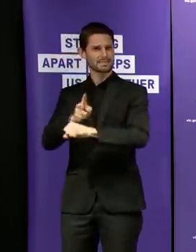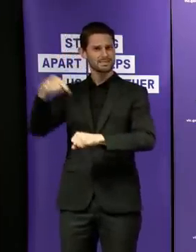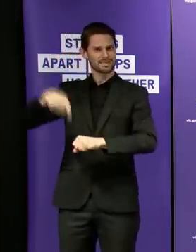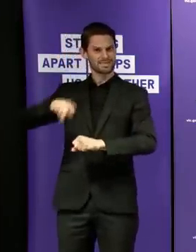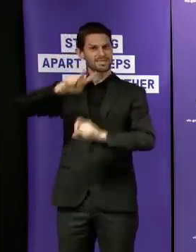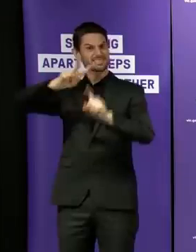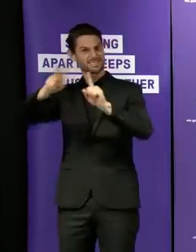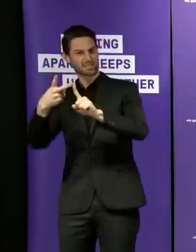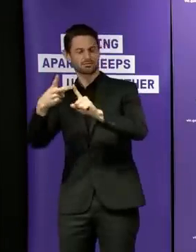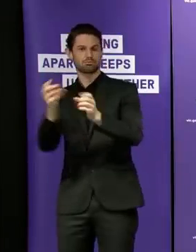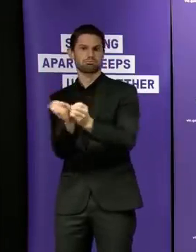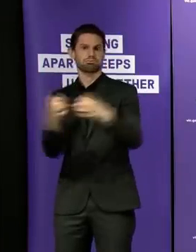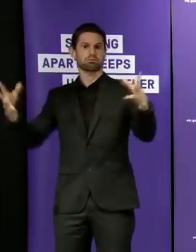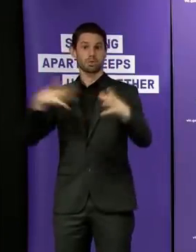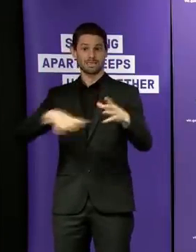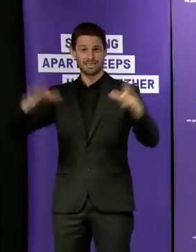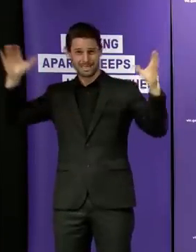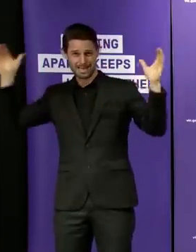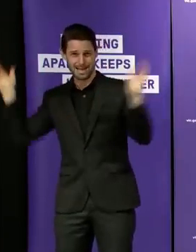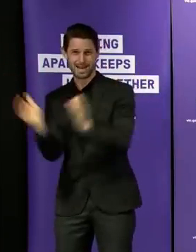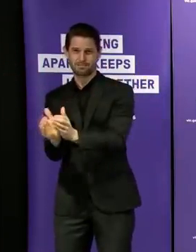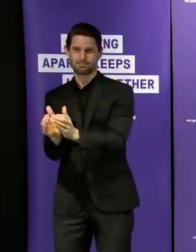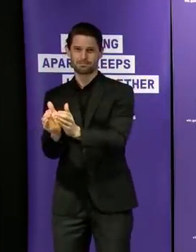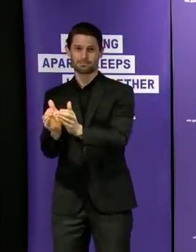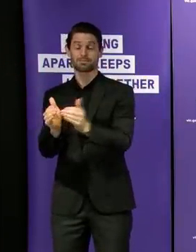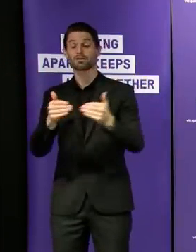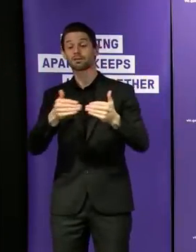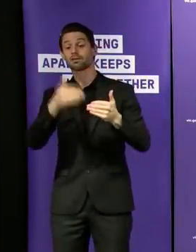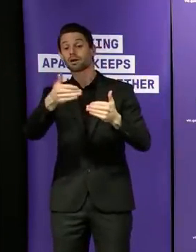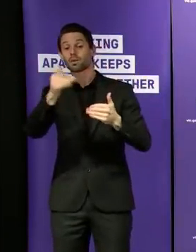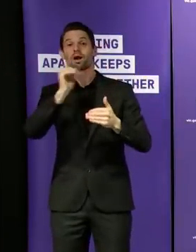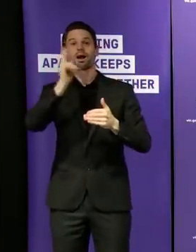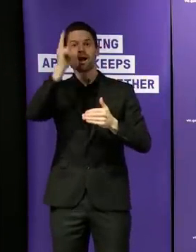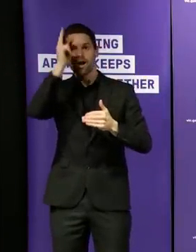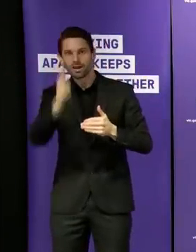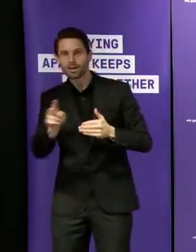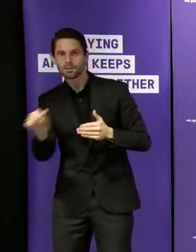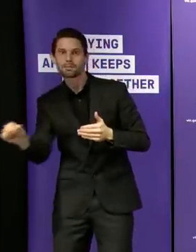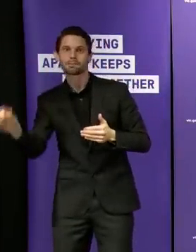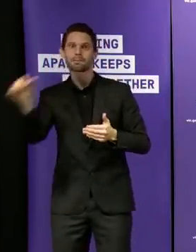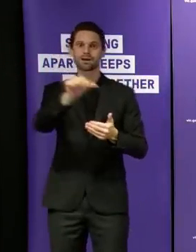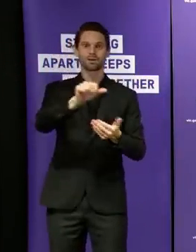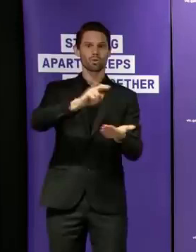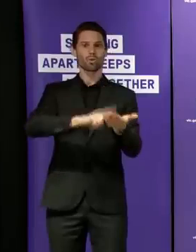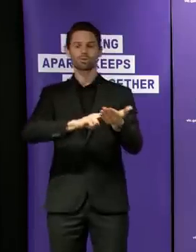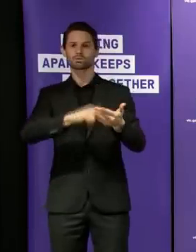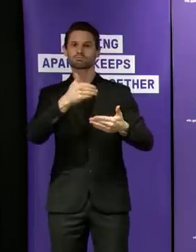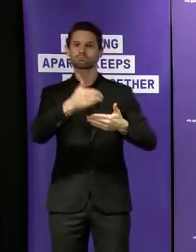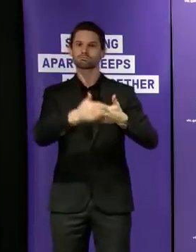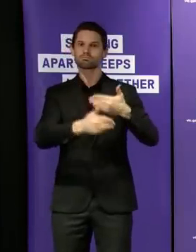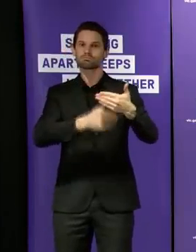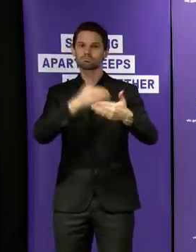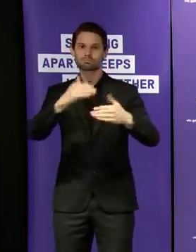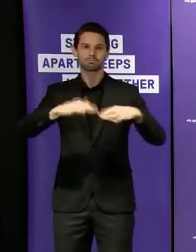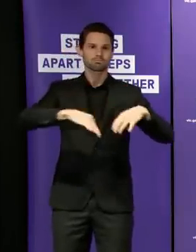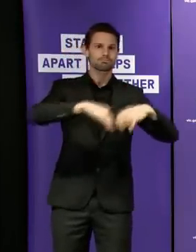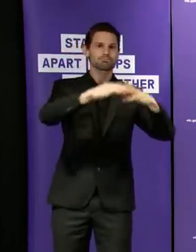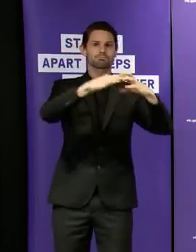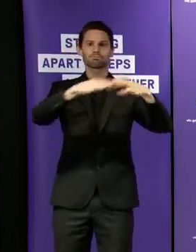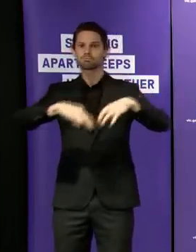to find that normal and to begin the process of rebuilding, and not just repairing damage, but making sure that our